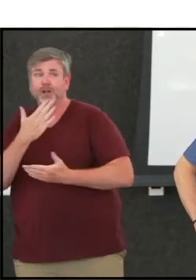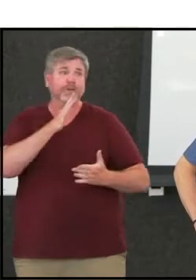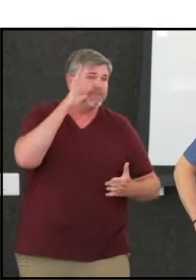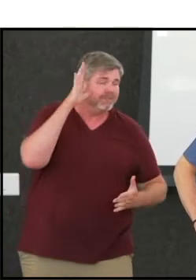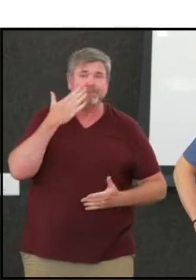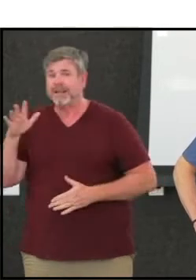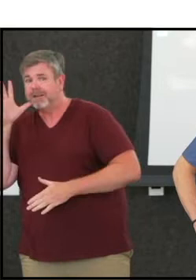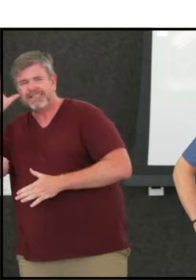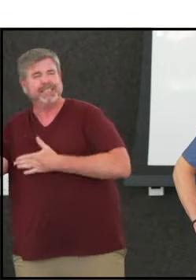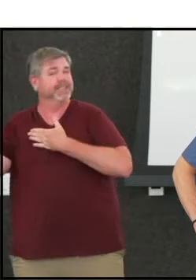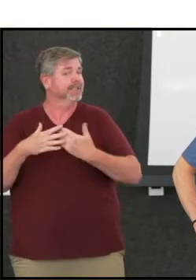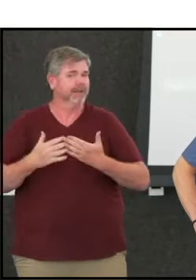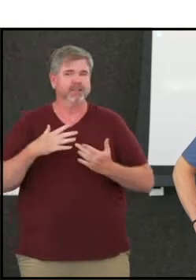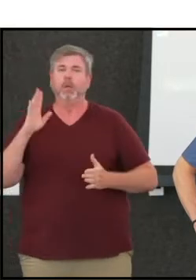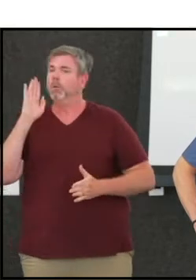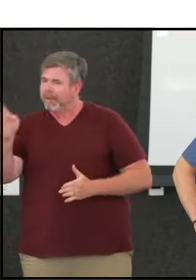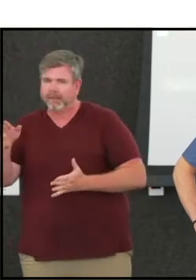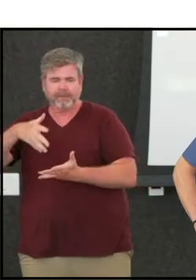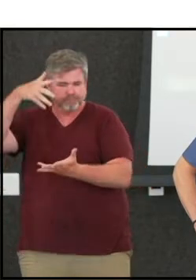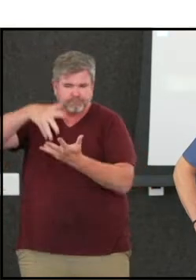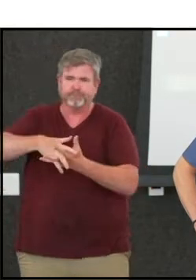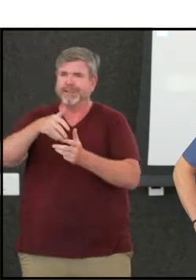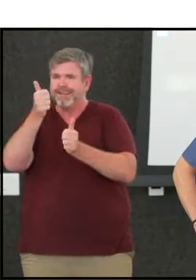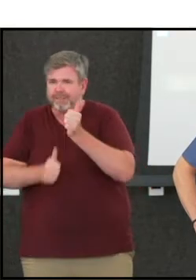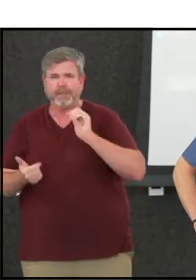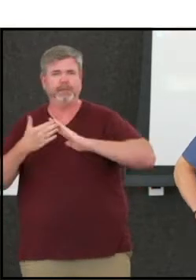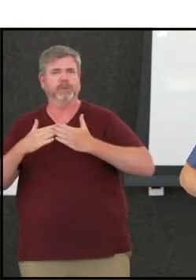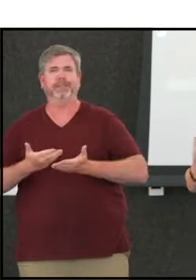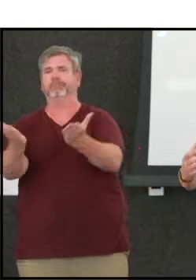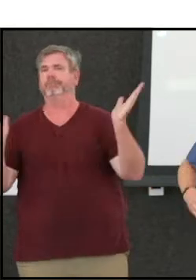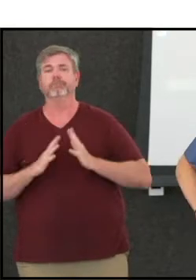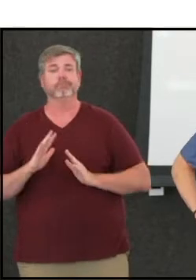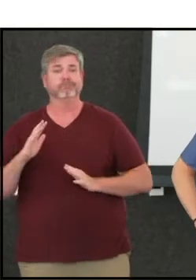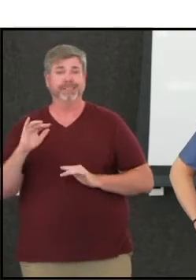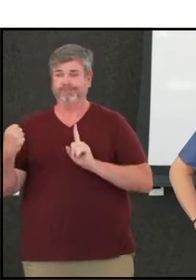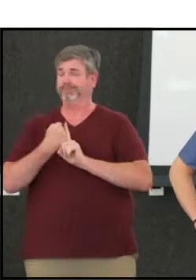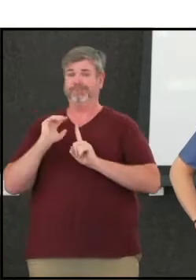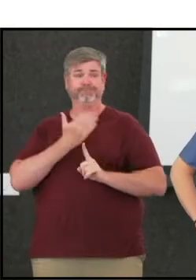as it did into ours and into many of these high schools.